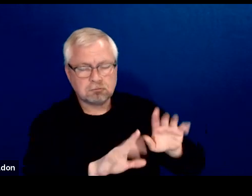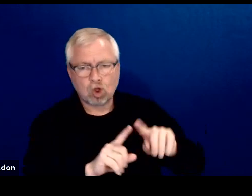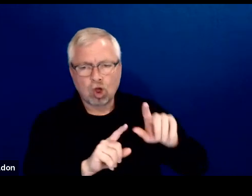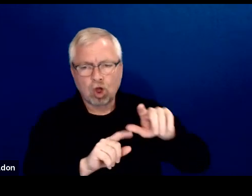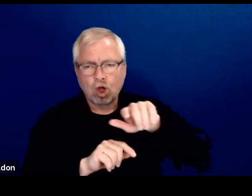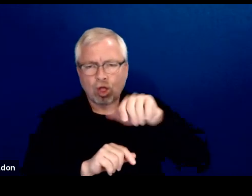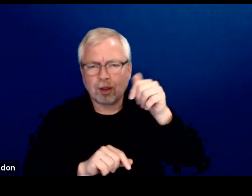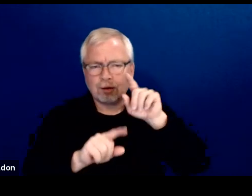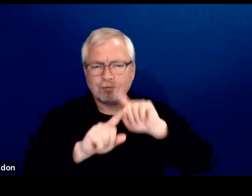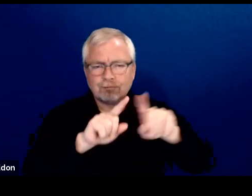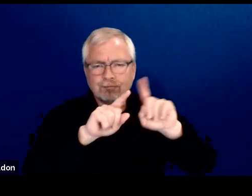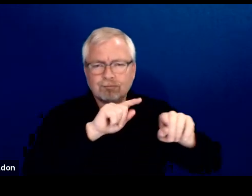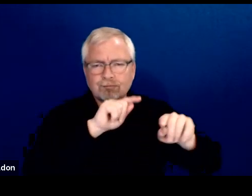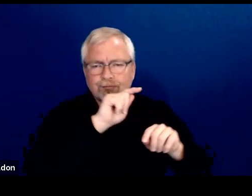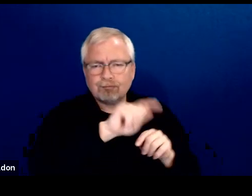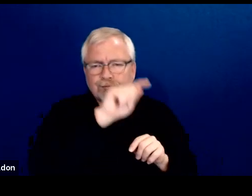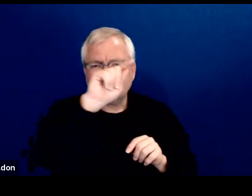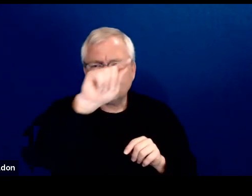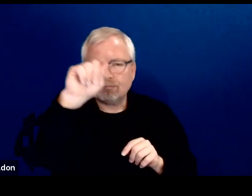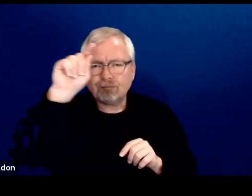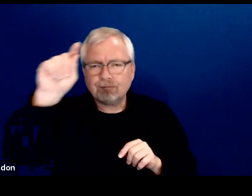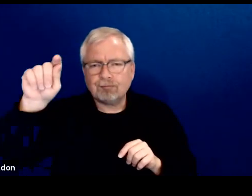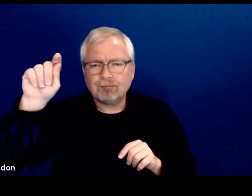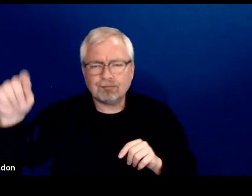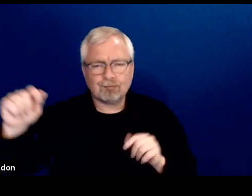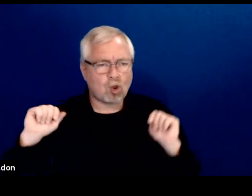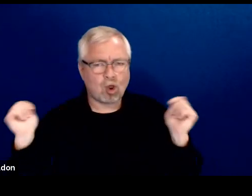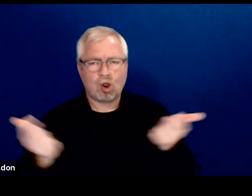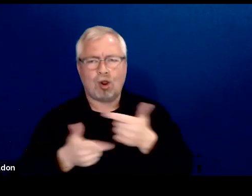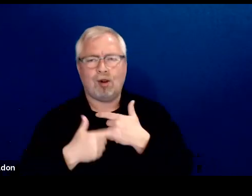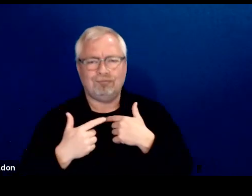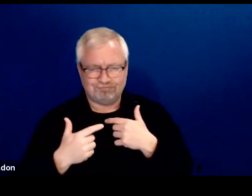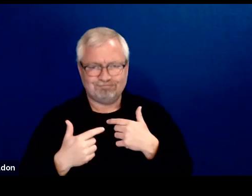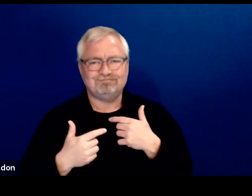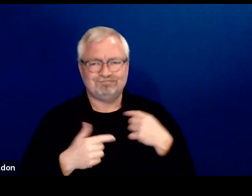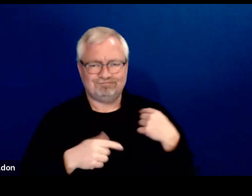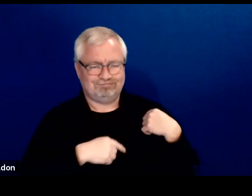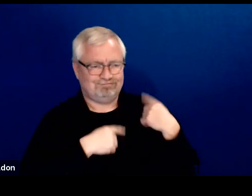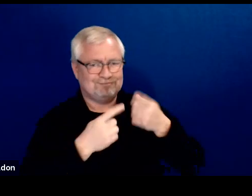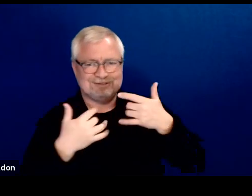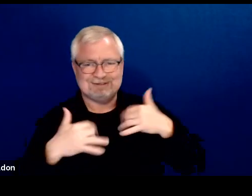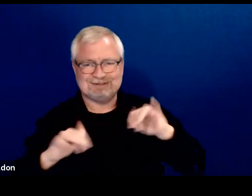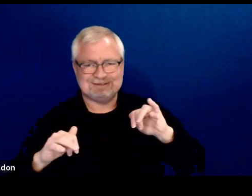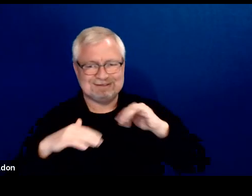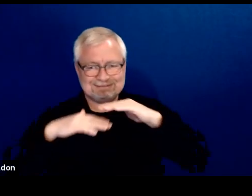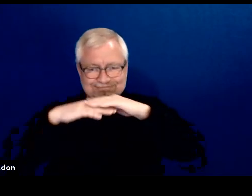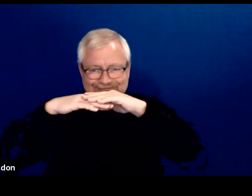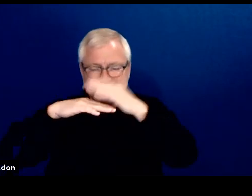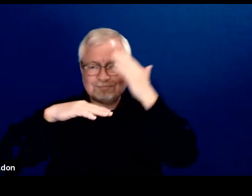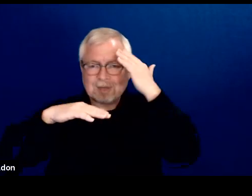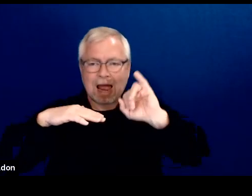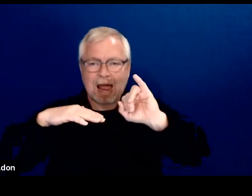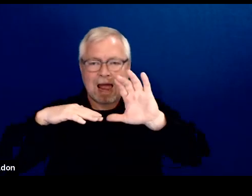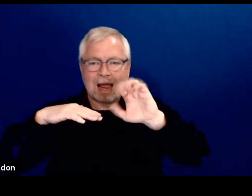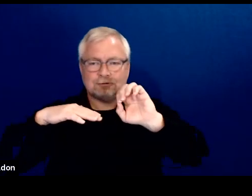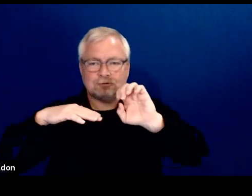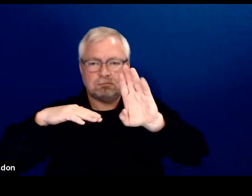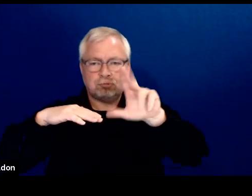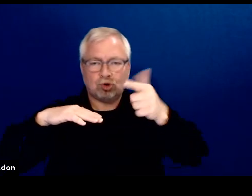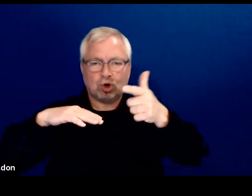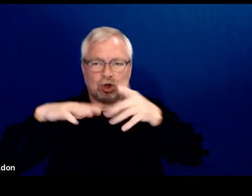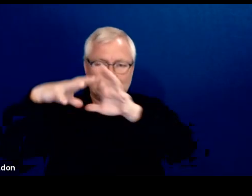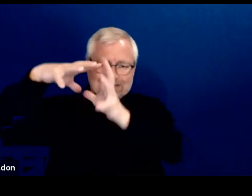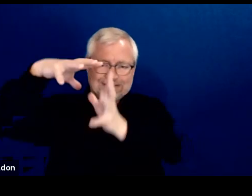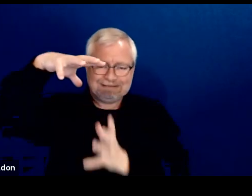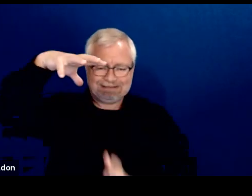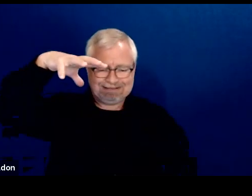that represents the tip of the iceberg. We're starting to get a handle on how much bigger that iceberg underneath the surface might be. And